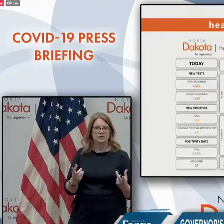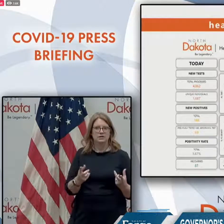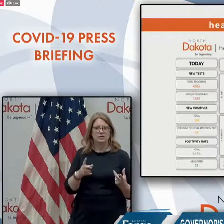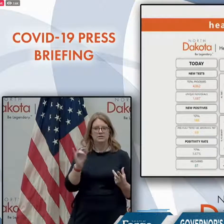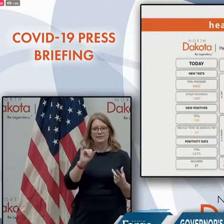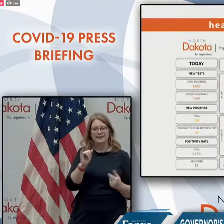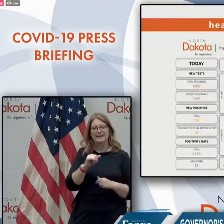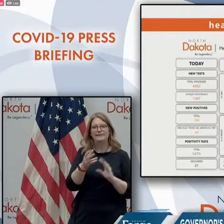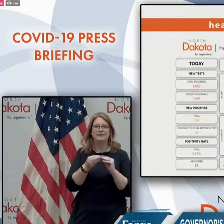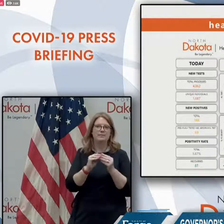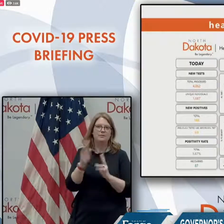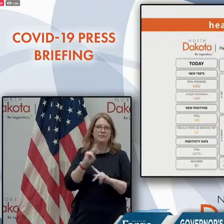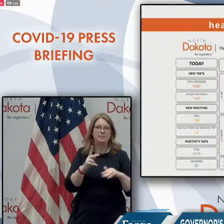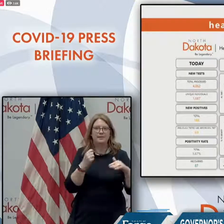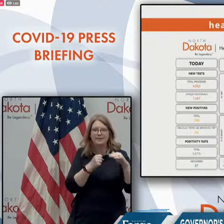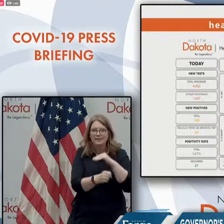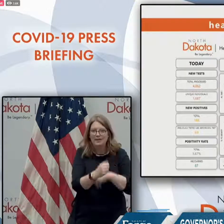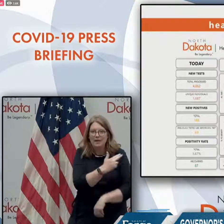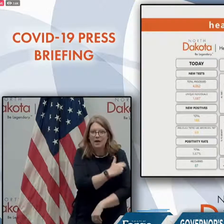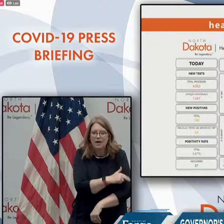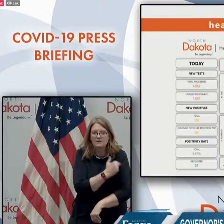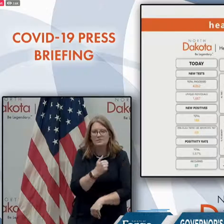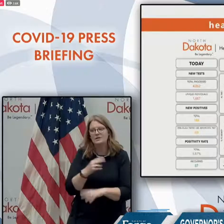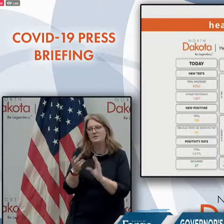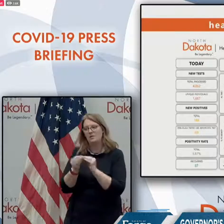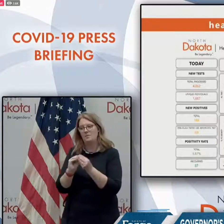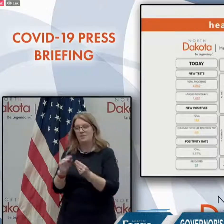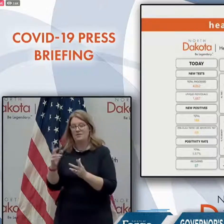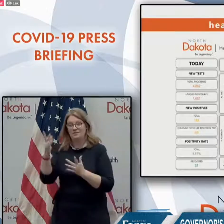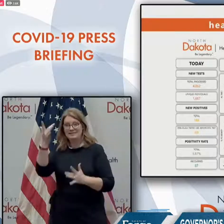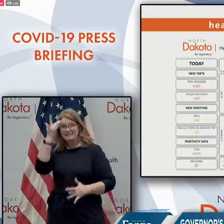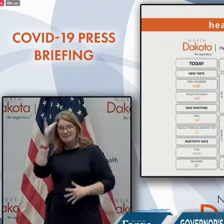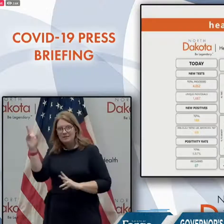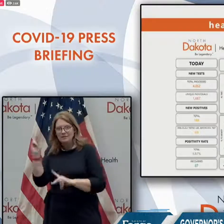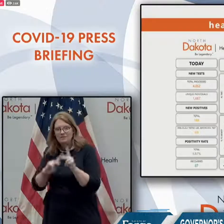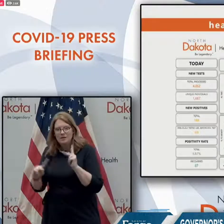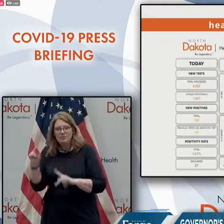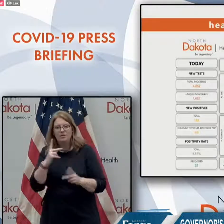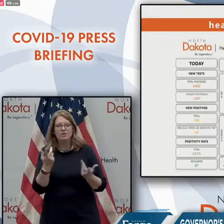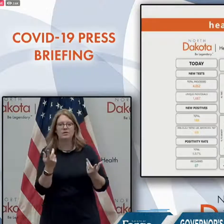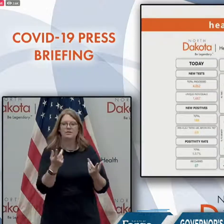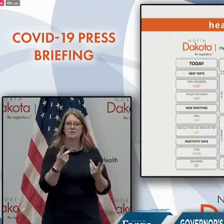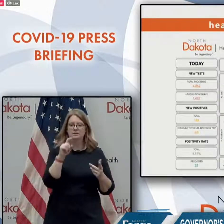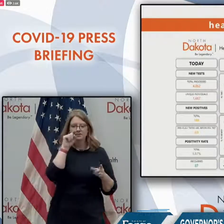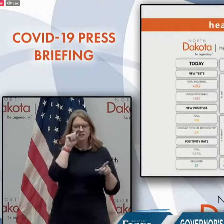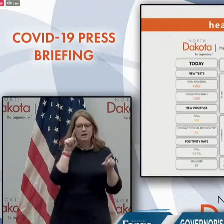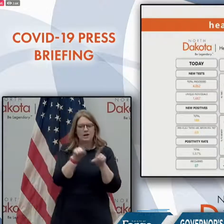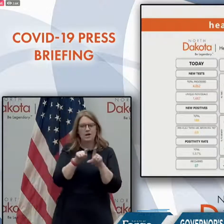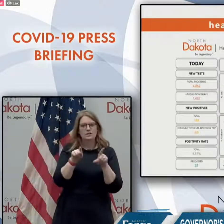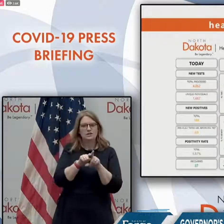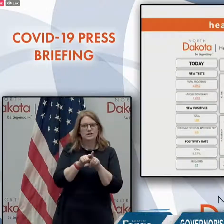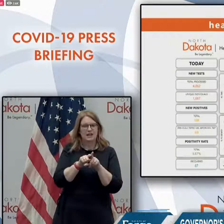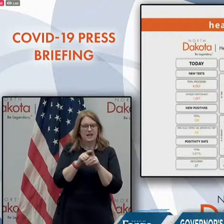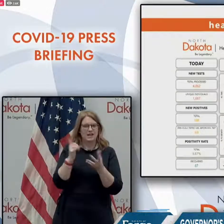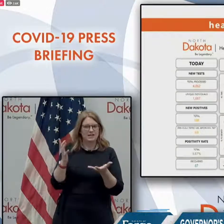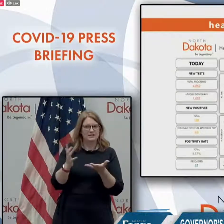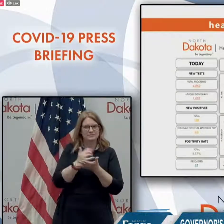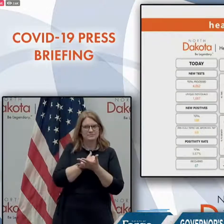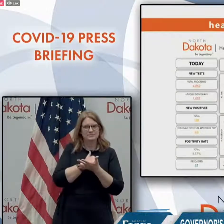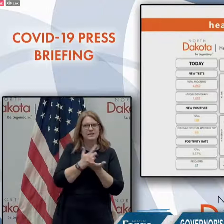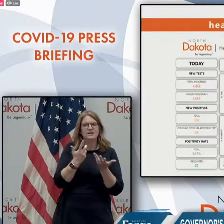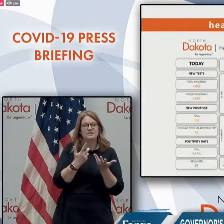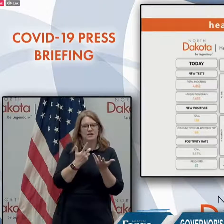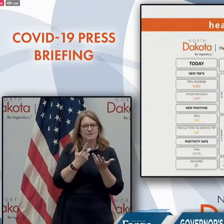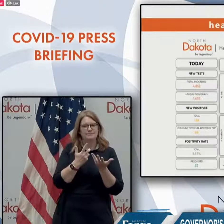like hospitalizations, active cases, positive test rates, but it also now has aggregate cumulative data on age, race, and